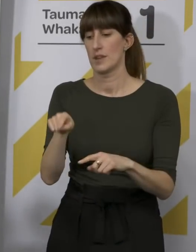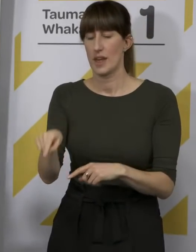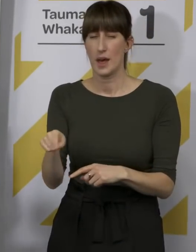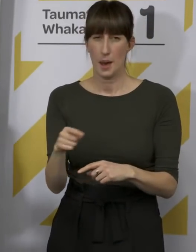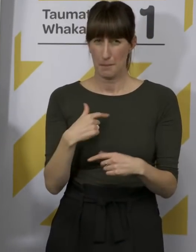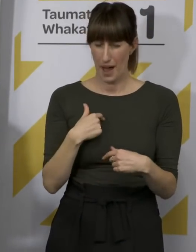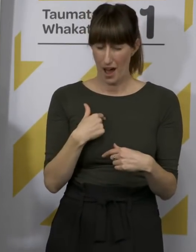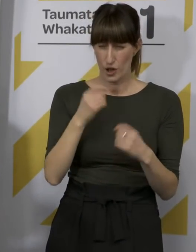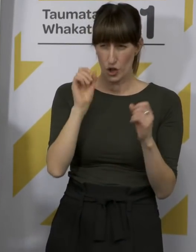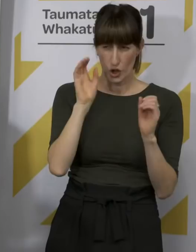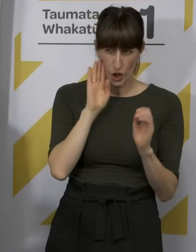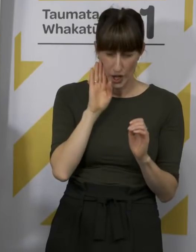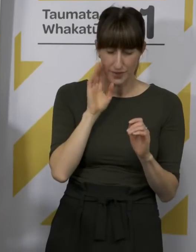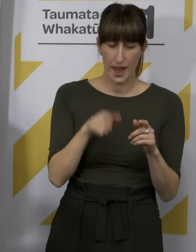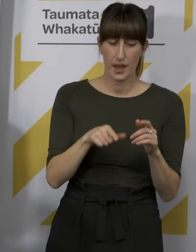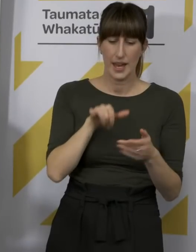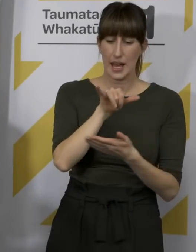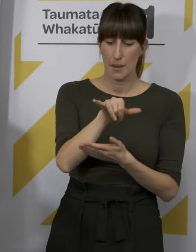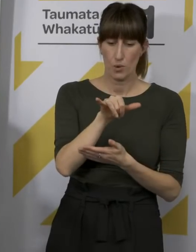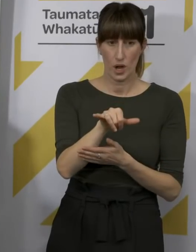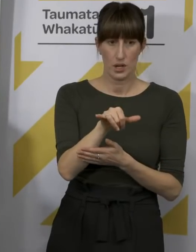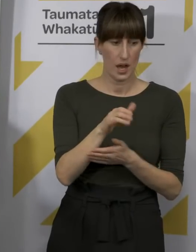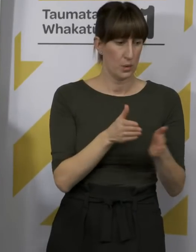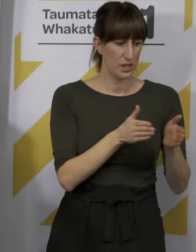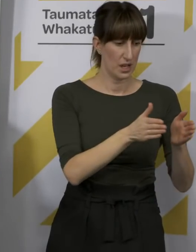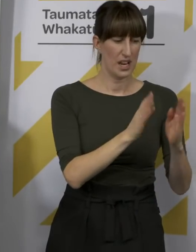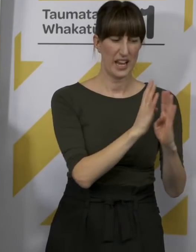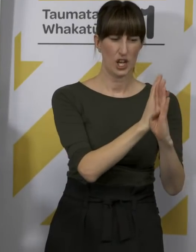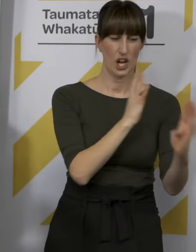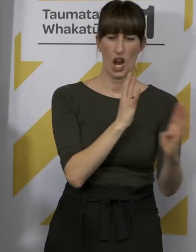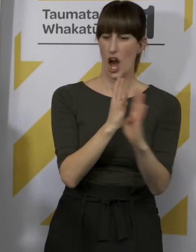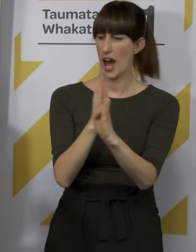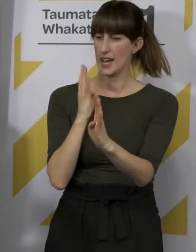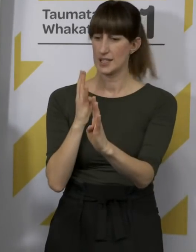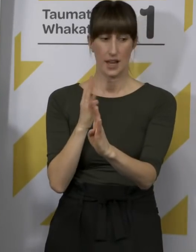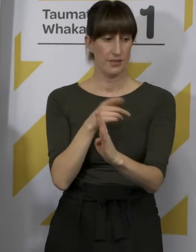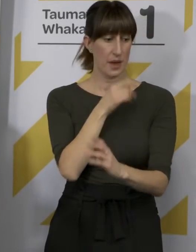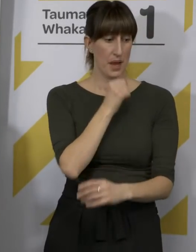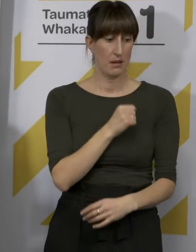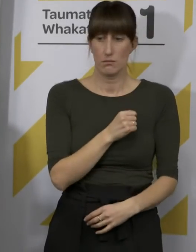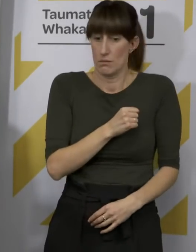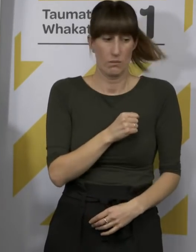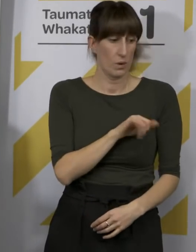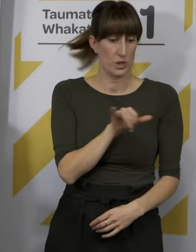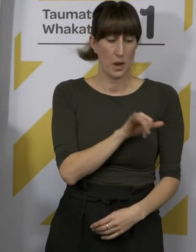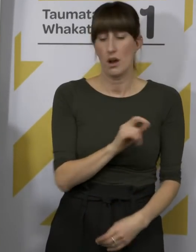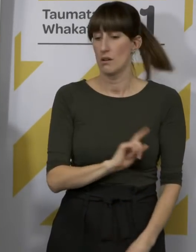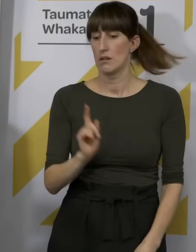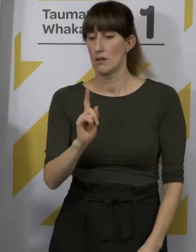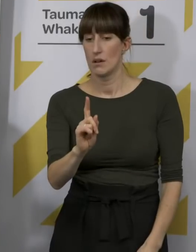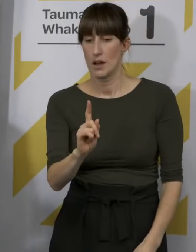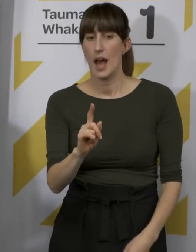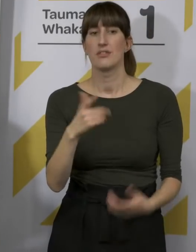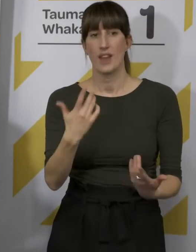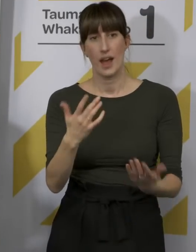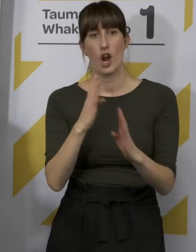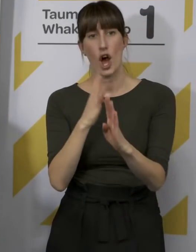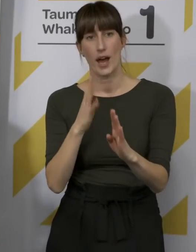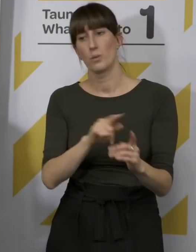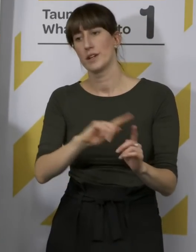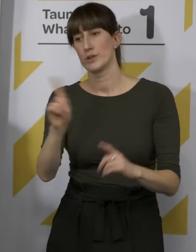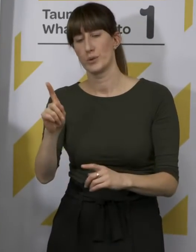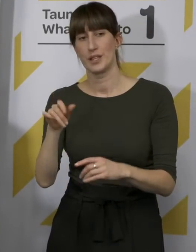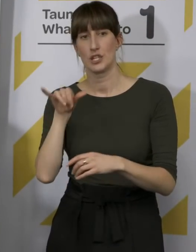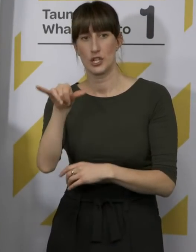a mix-up at the airport around the queues. They ended up in the jet park, so that's where they would have been transferred upon diagnosis anyway. Talking to people